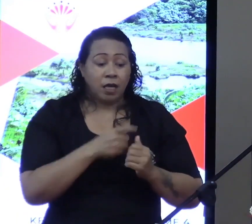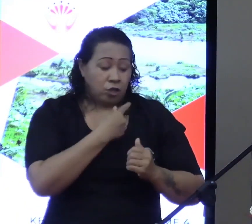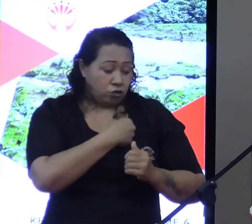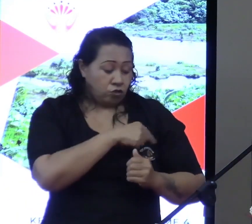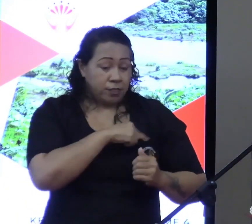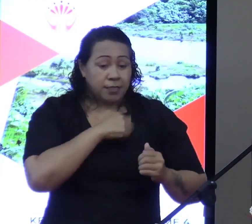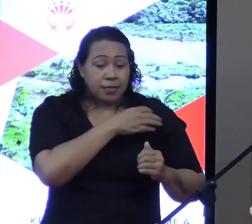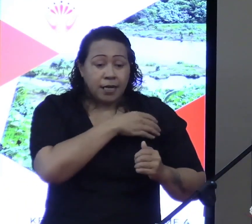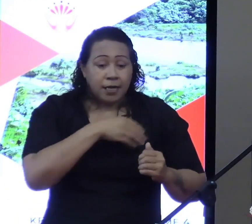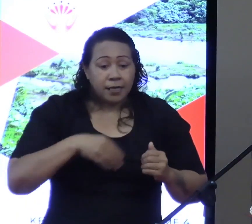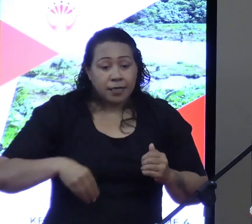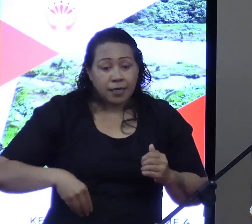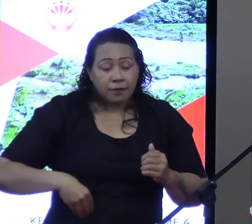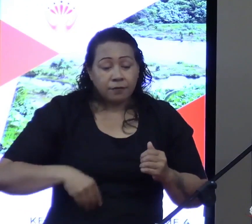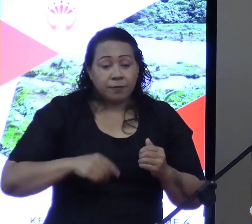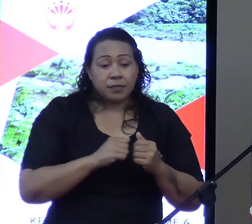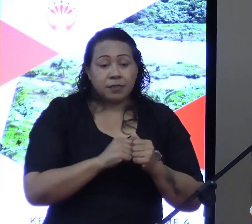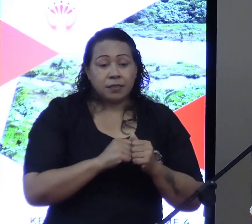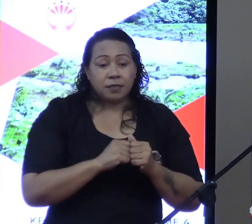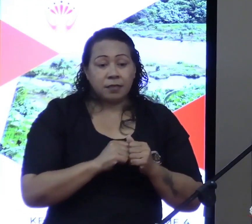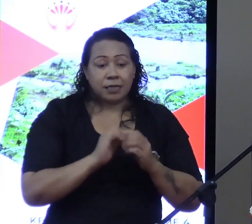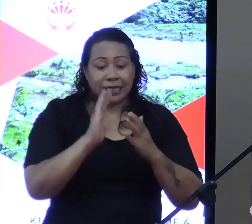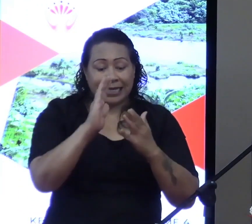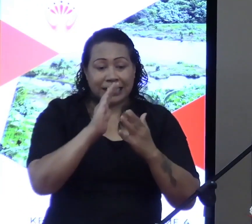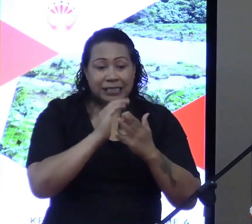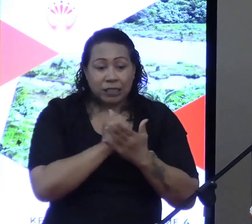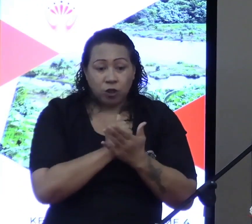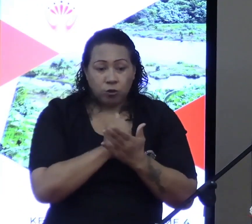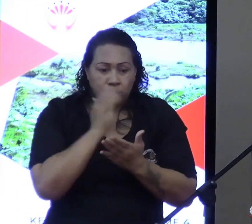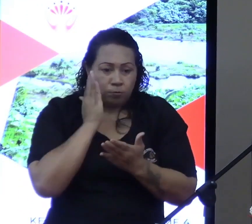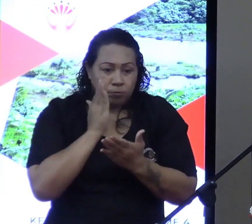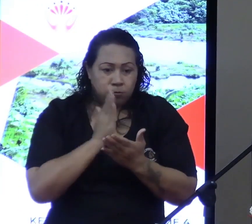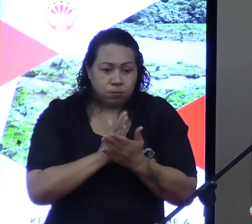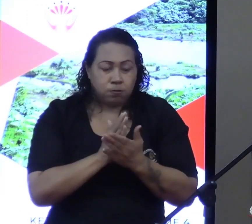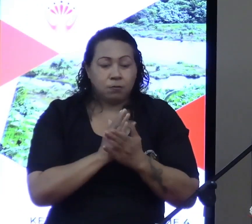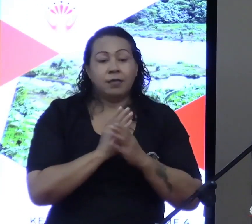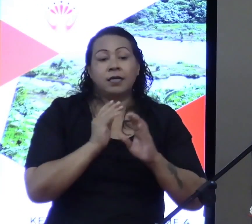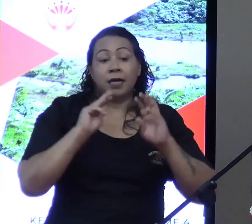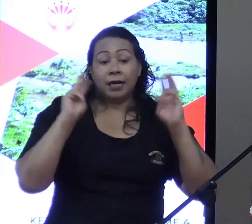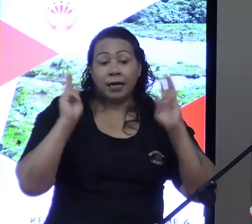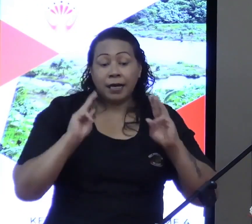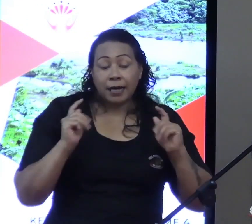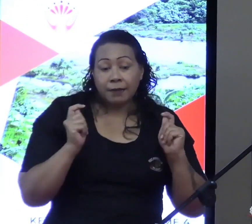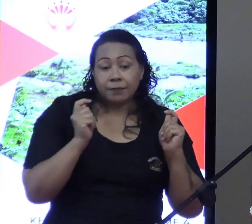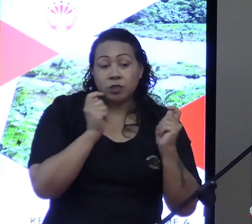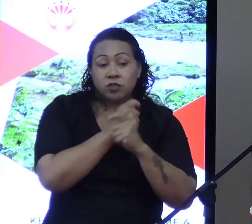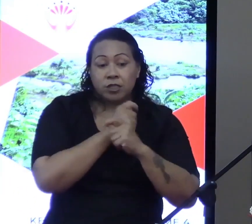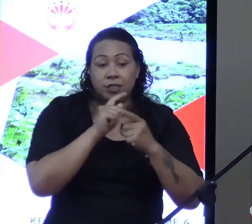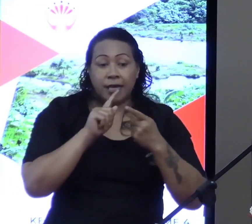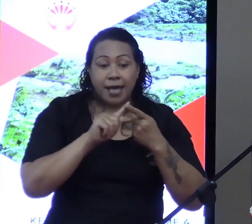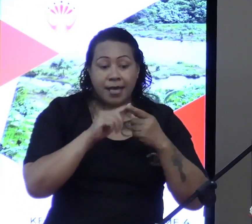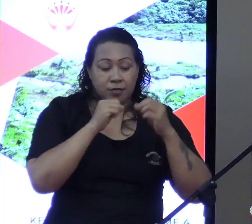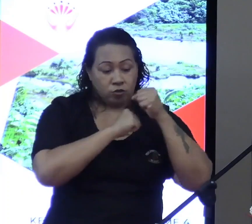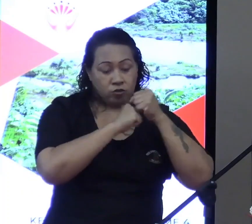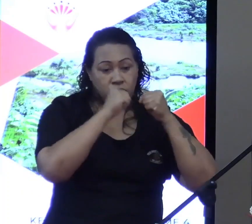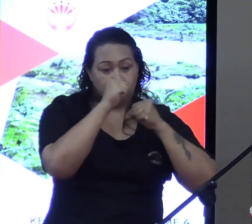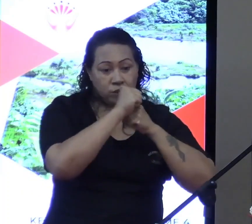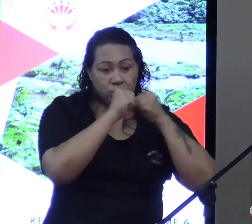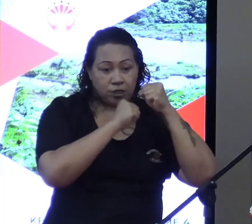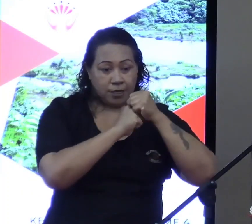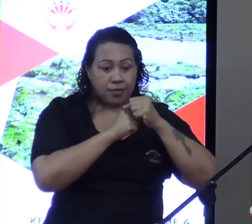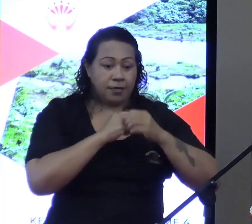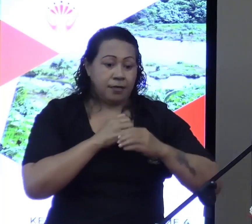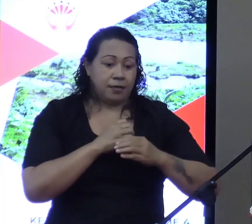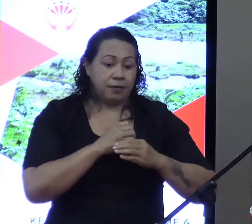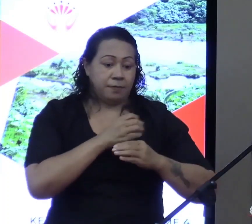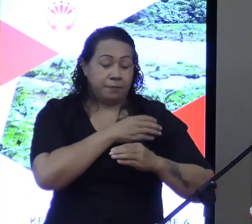trusted government, secured environment and climate change, and structured public works